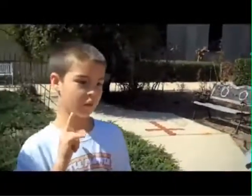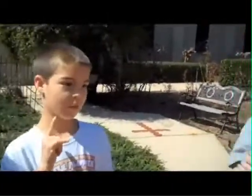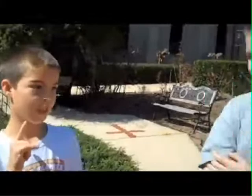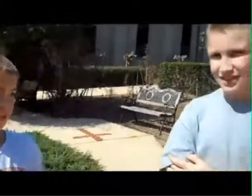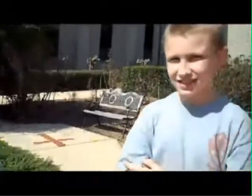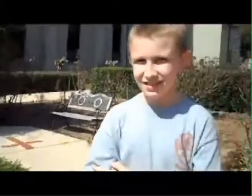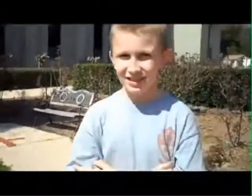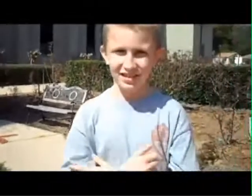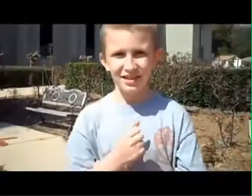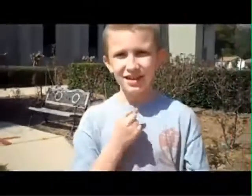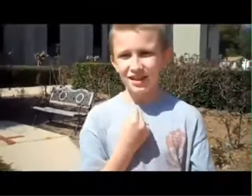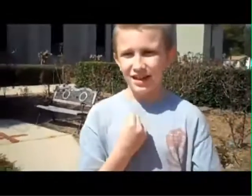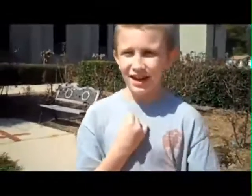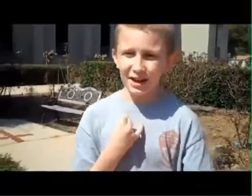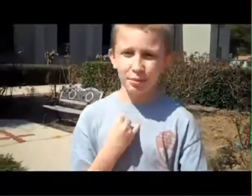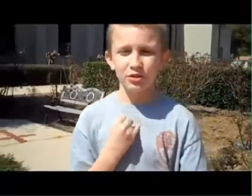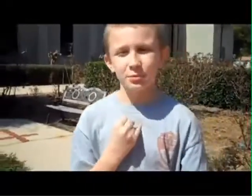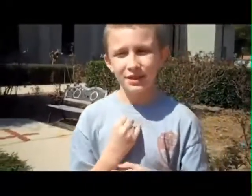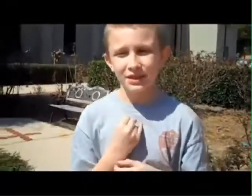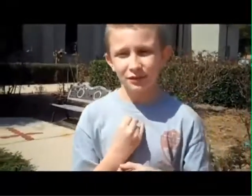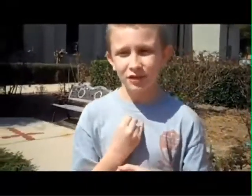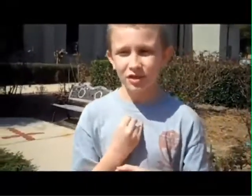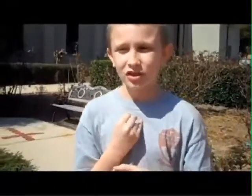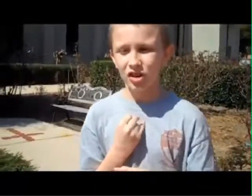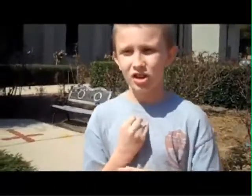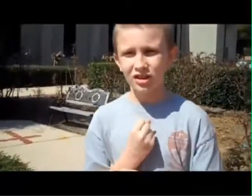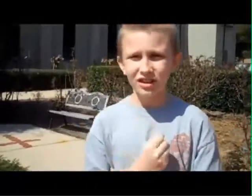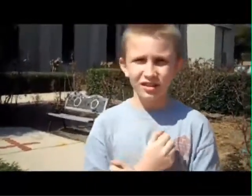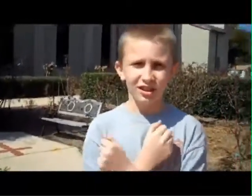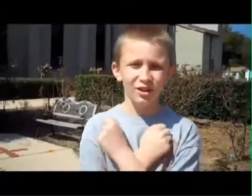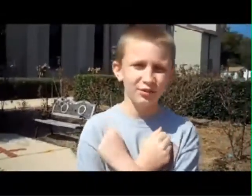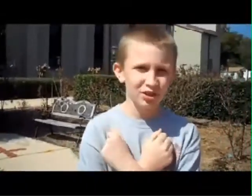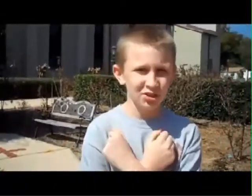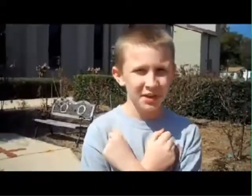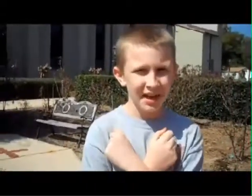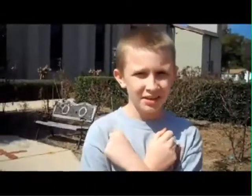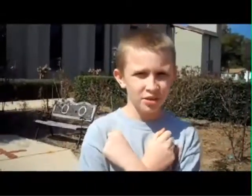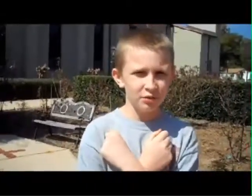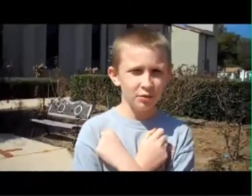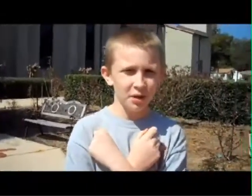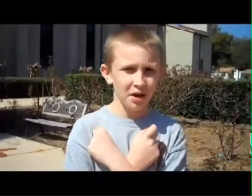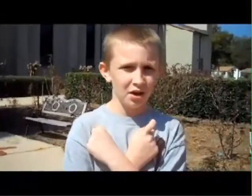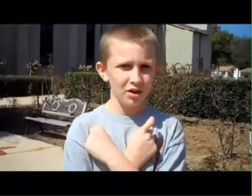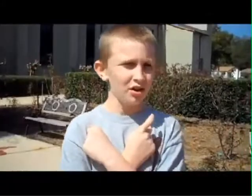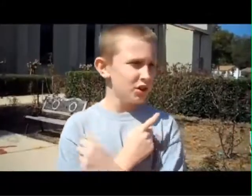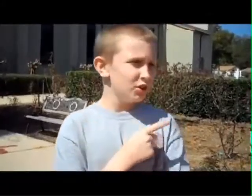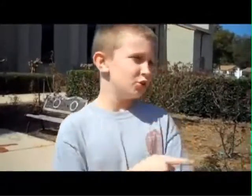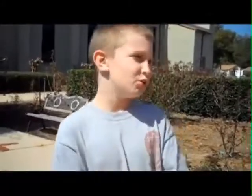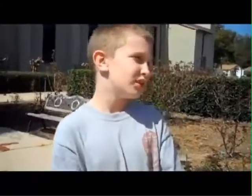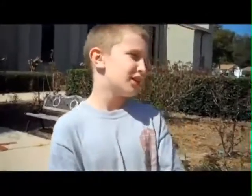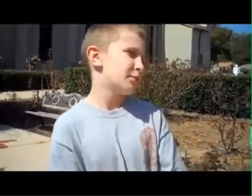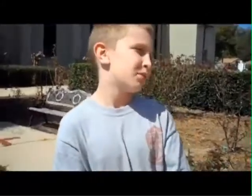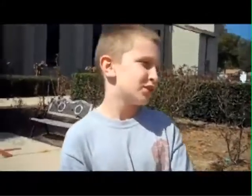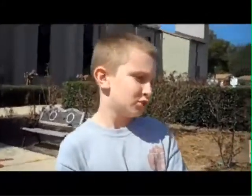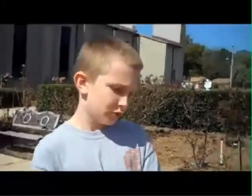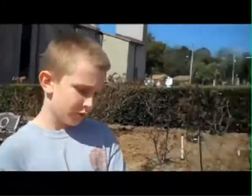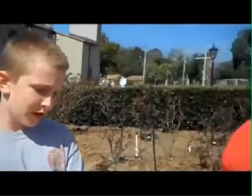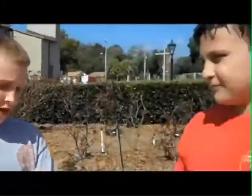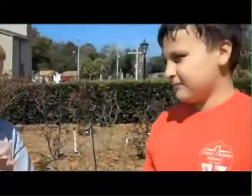and that's not the end. I point to myself at the star. Love, cross my hands over my heart. You, then I point to a friend.